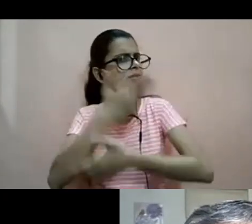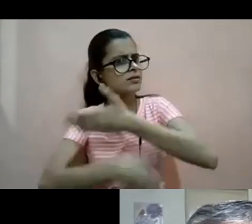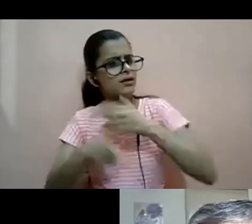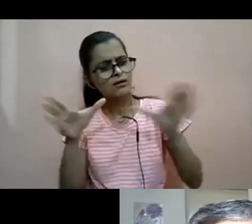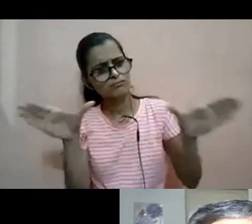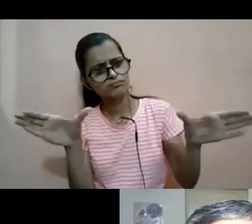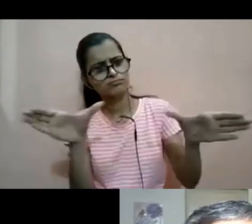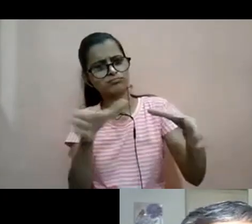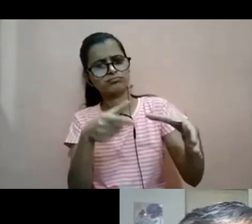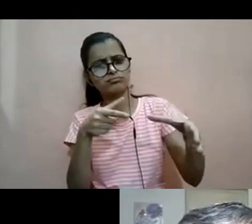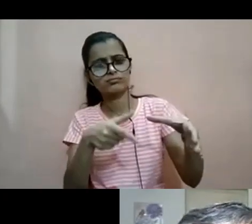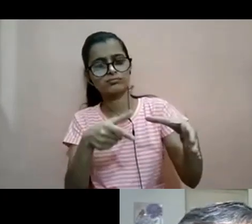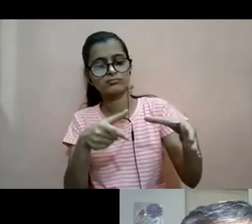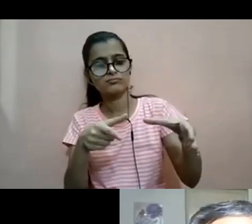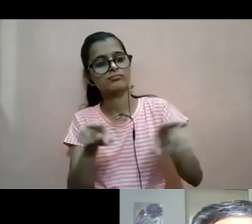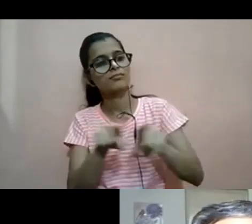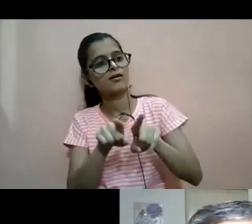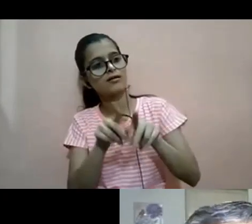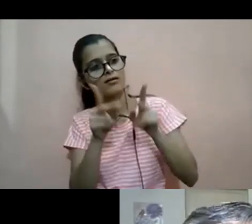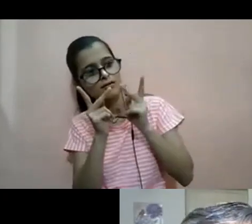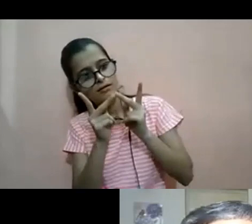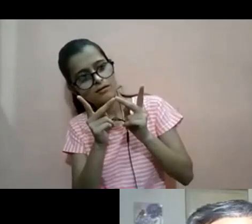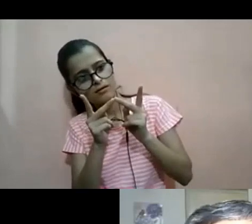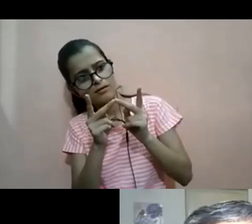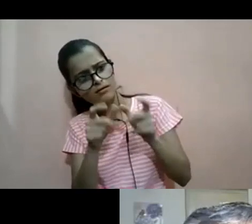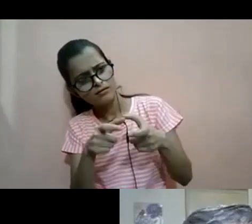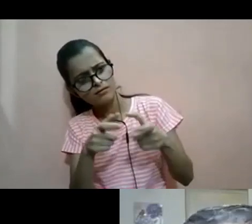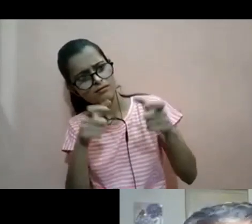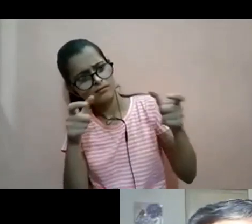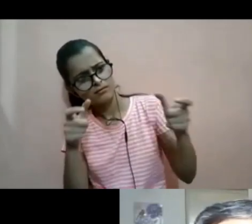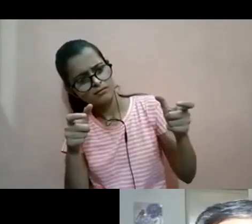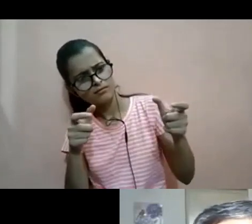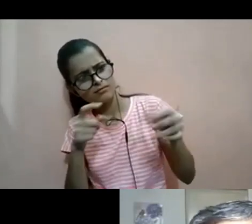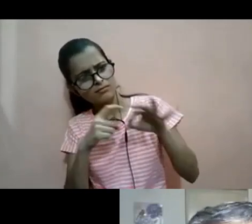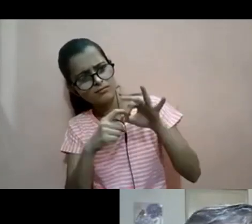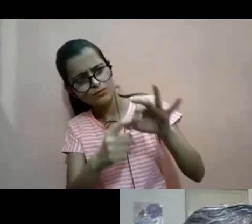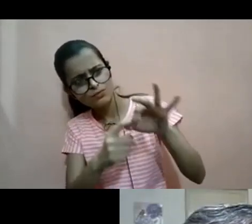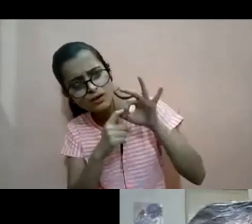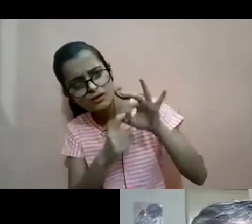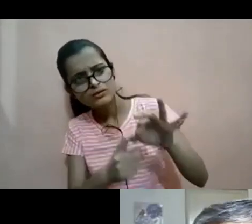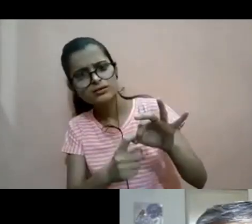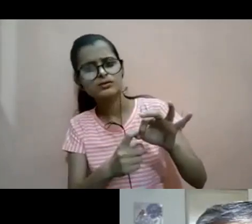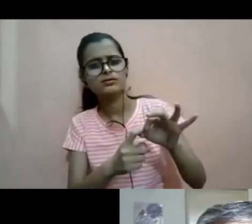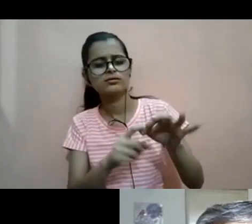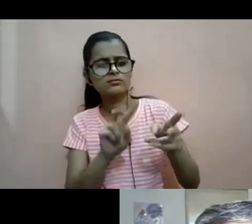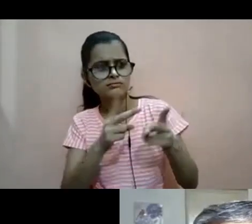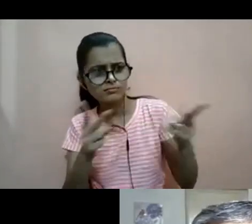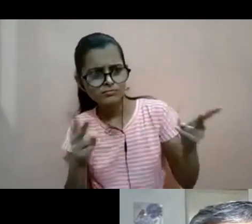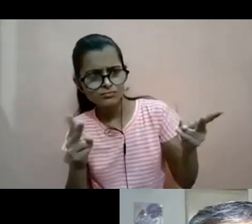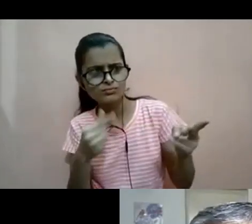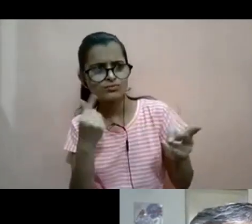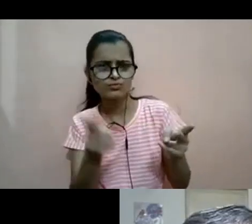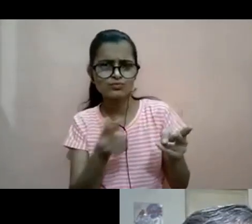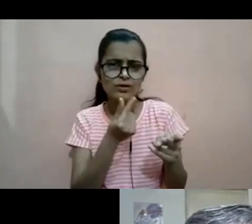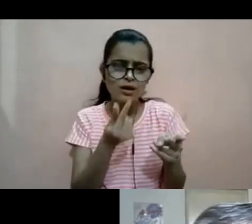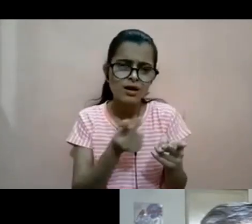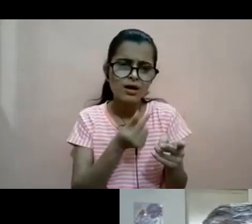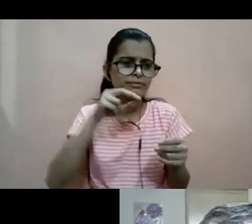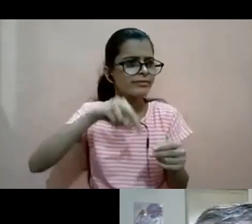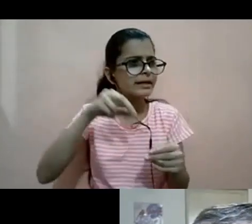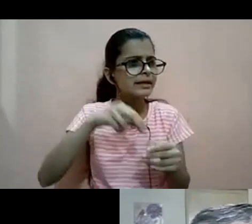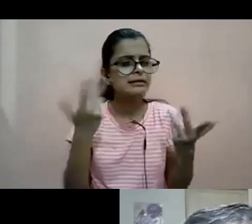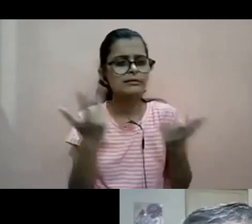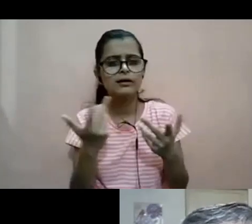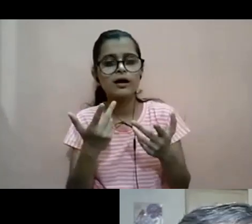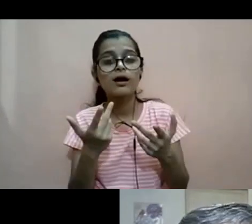is in terms of a larger matrix of questions about humanity itself, what it means to be human, and also looks at it in